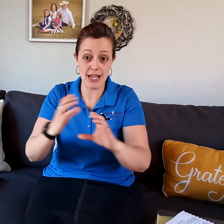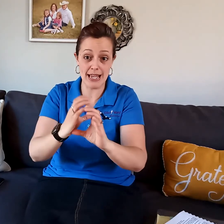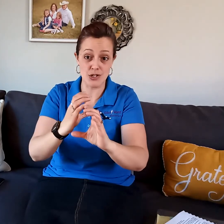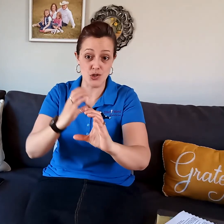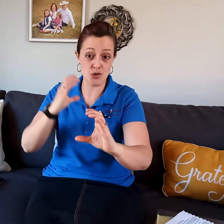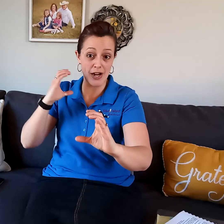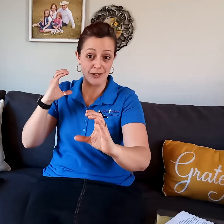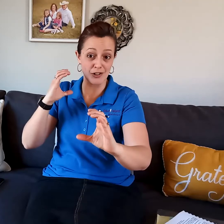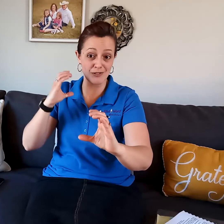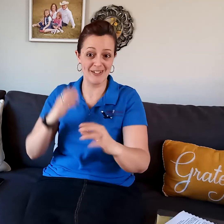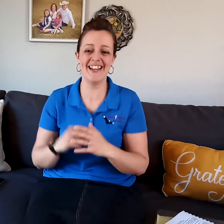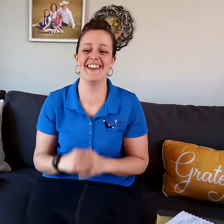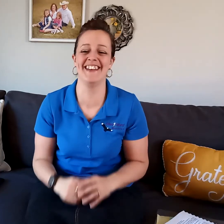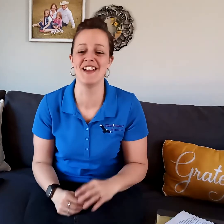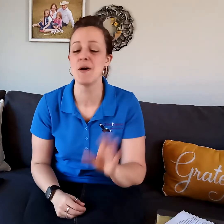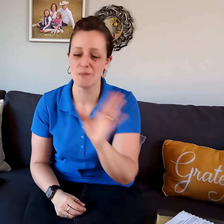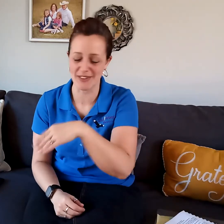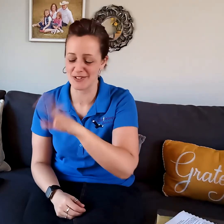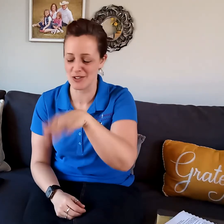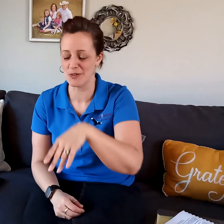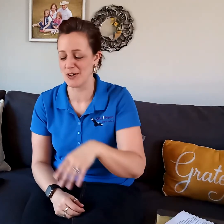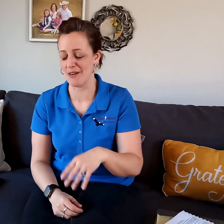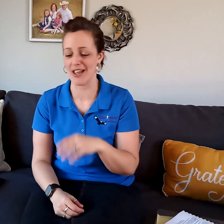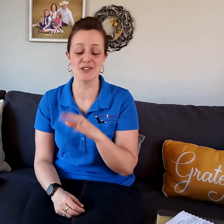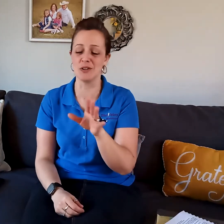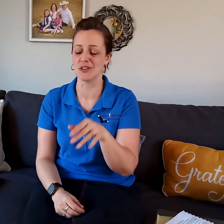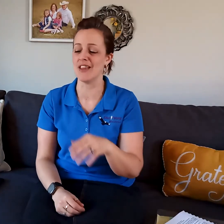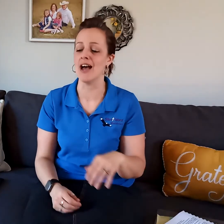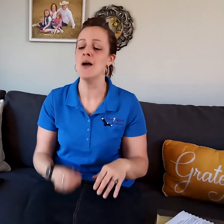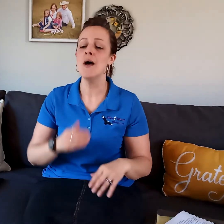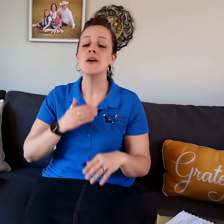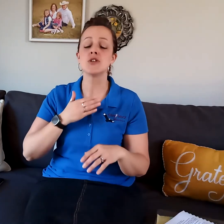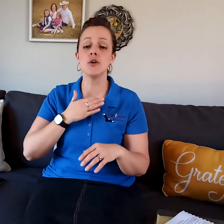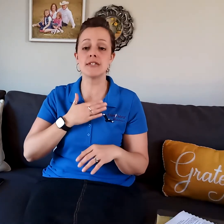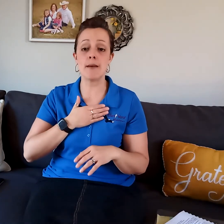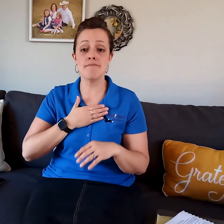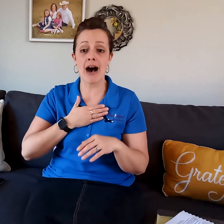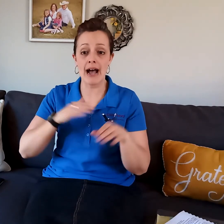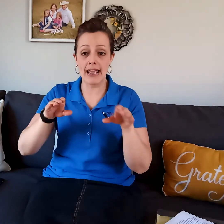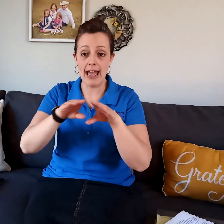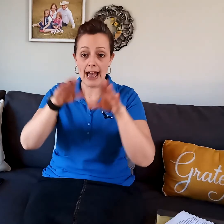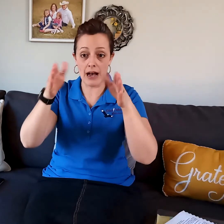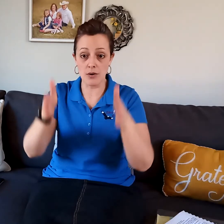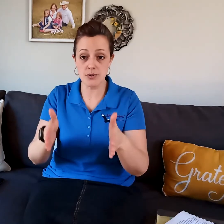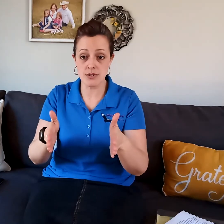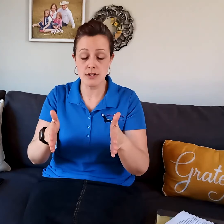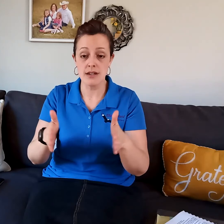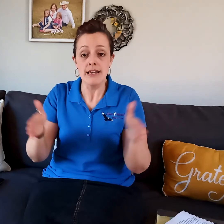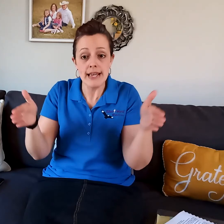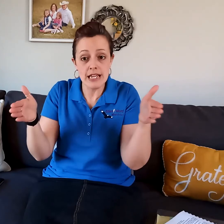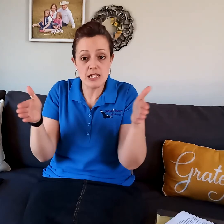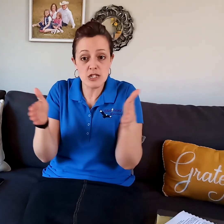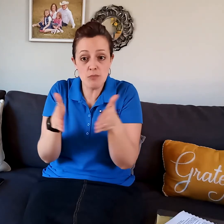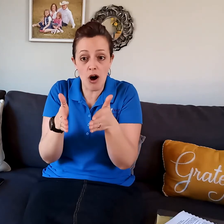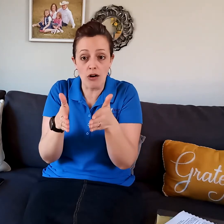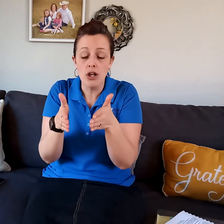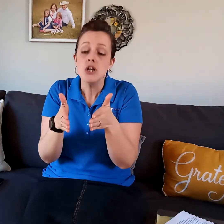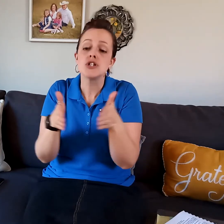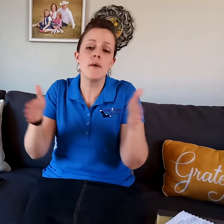is a trailer. But don't worry about that. Don't learn that. So you would say my house is small. So if